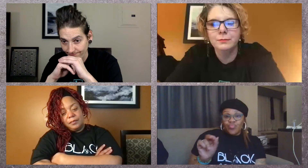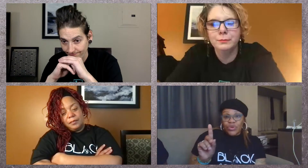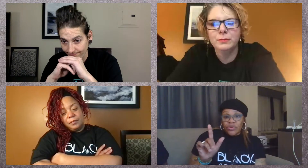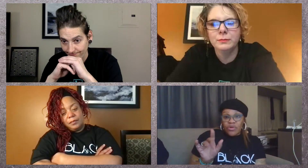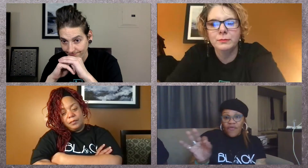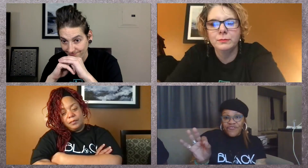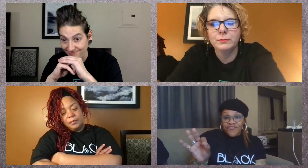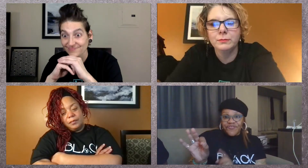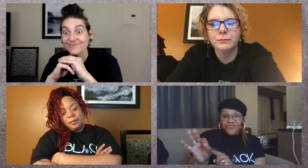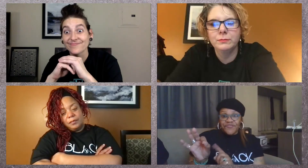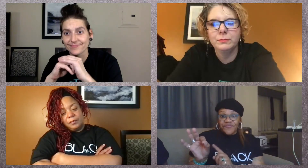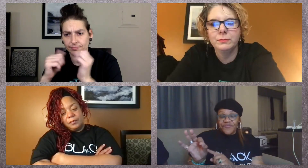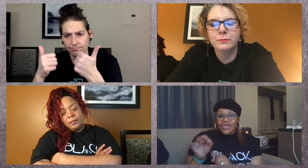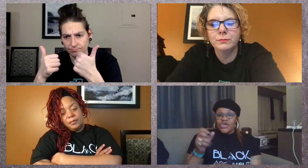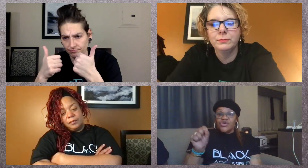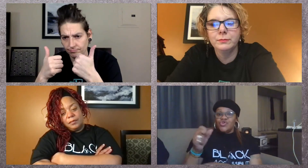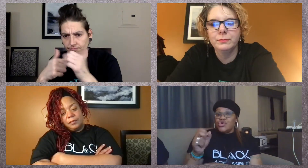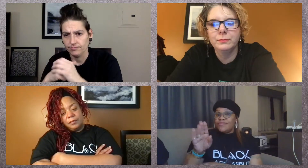was all white.